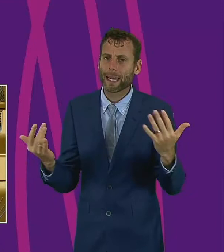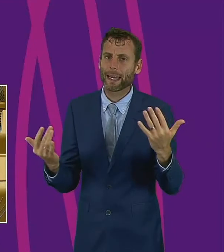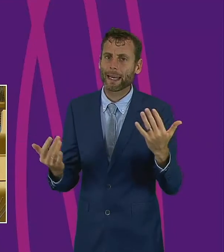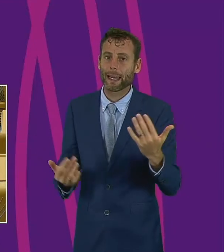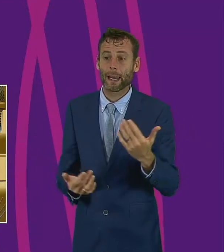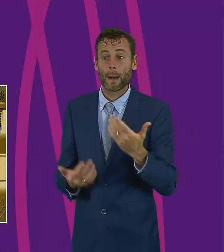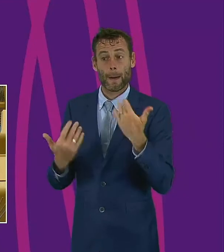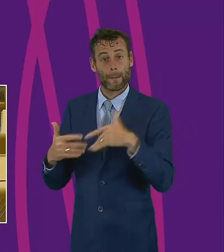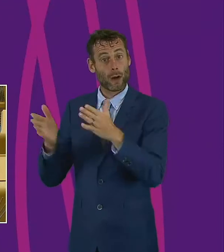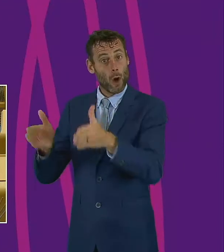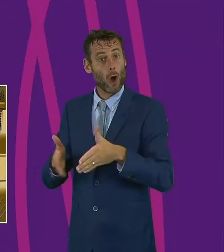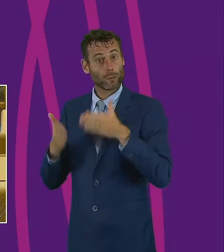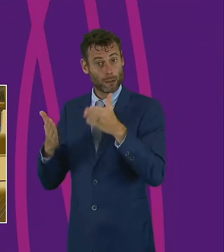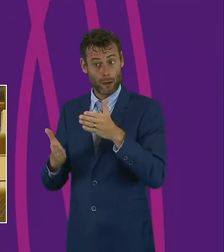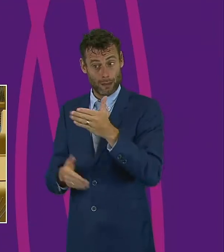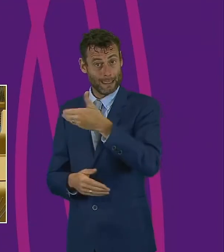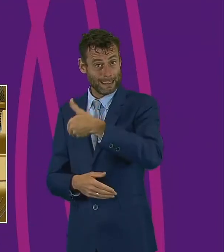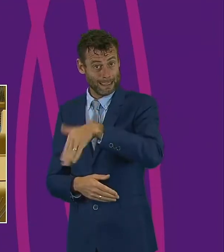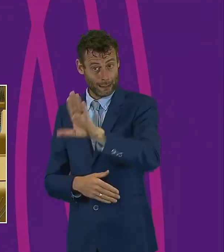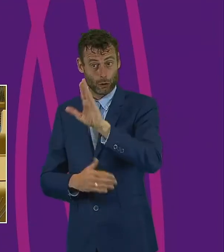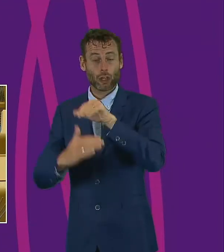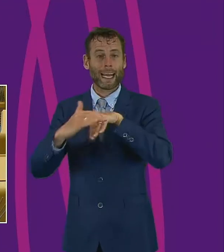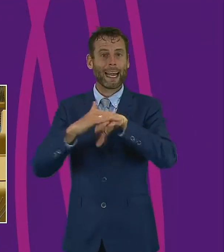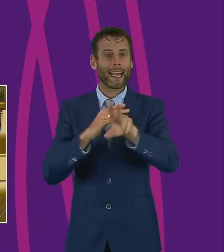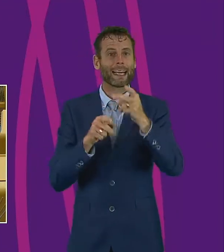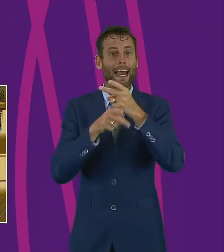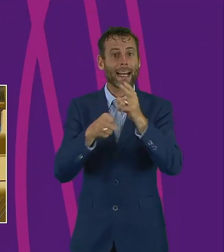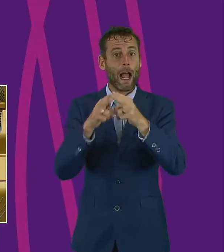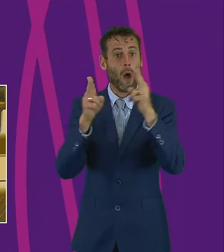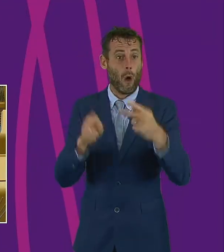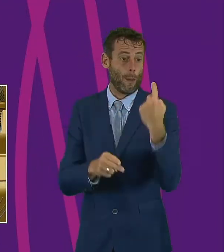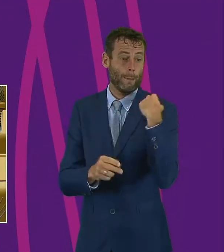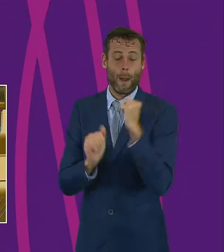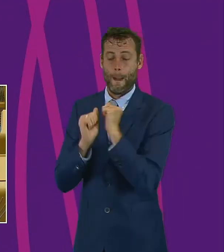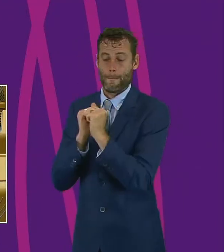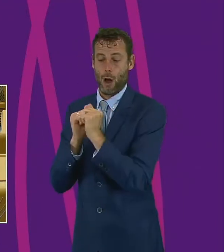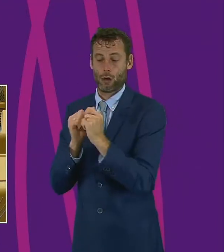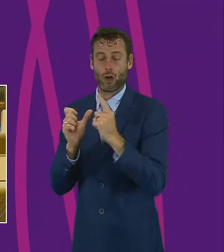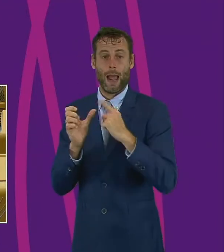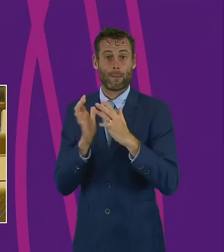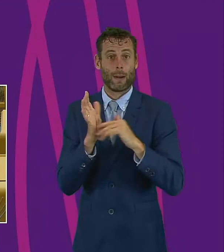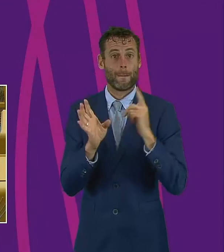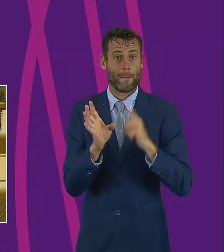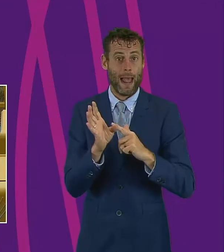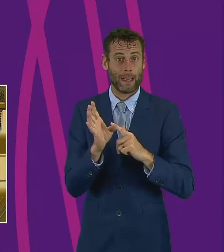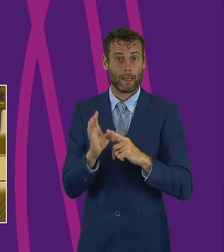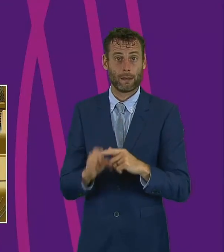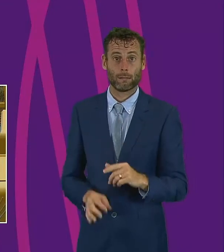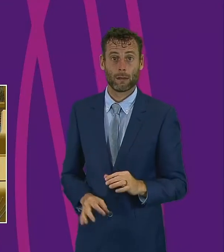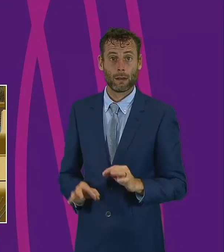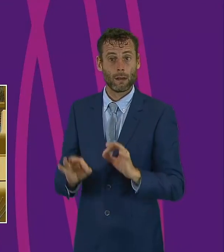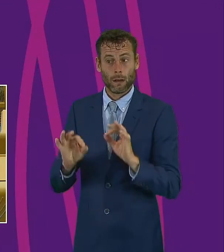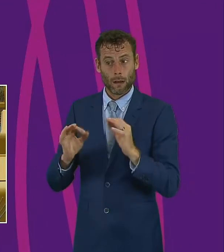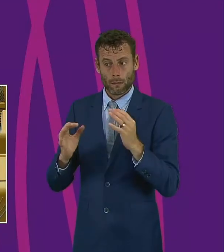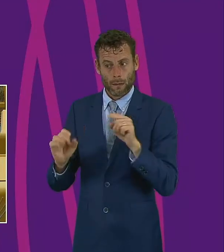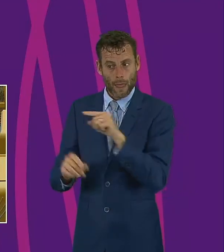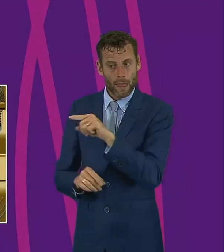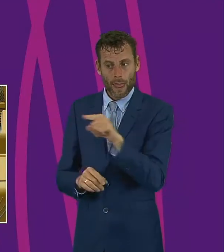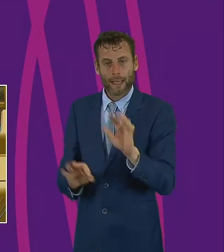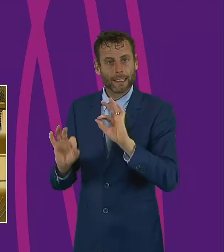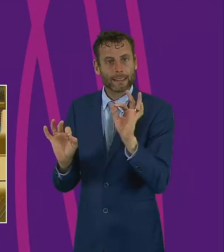discharged from hospital to residential care homes in March, April and May had not been tested for